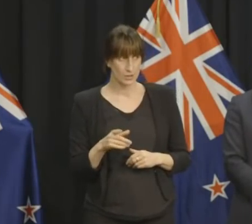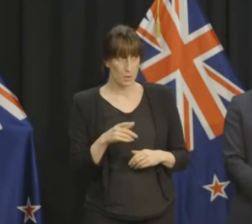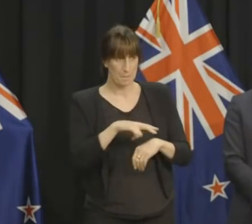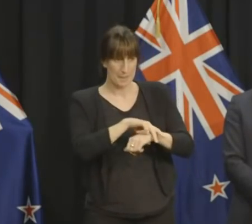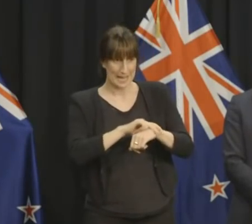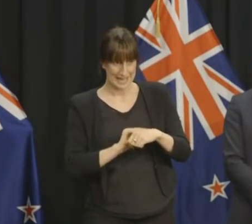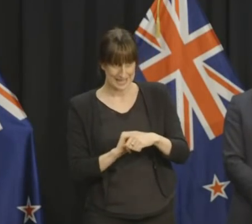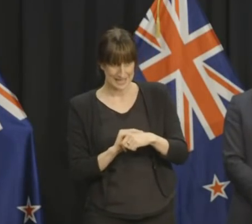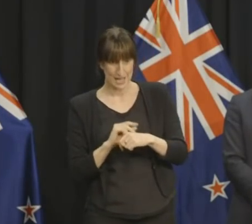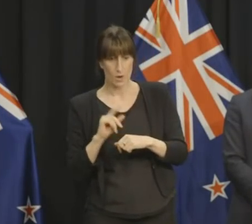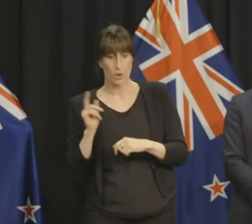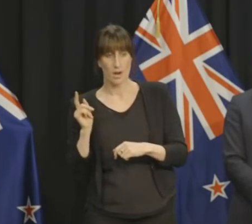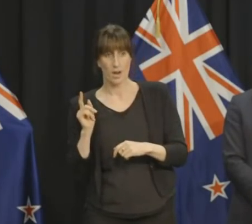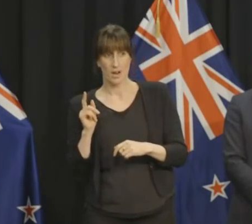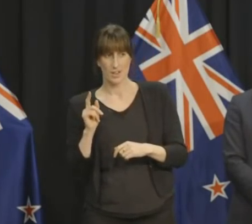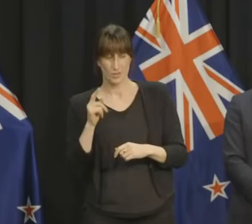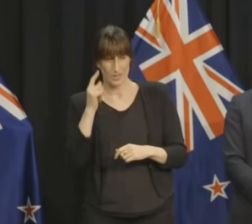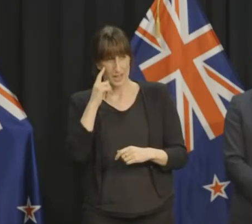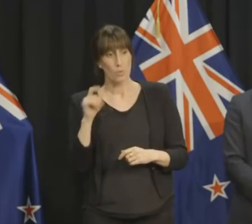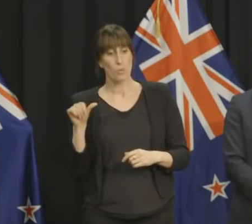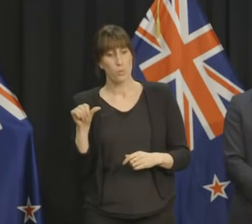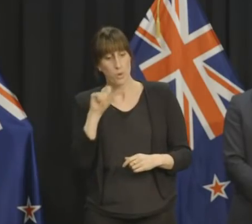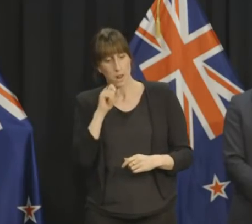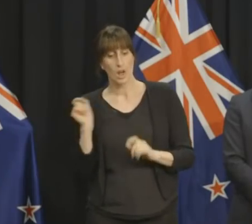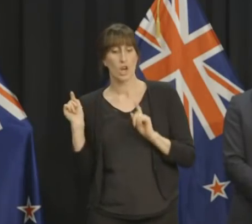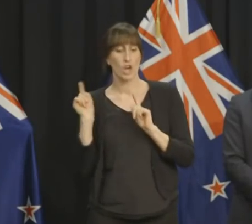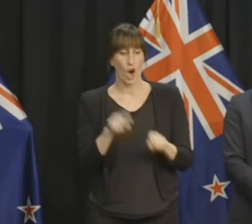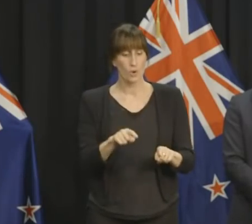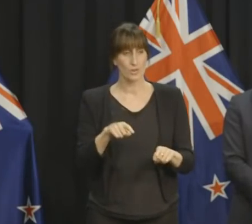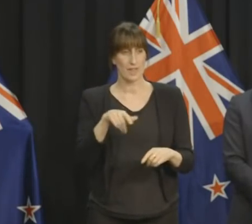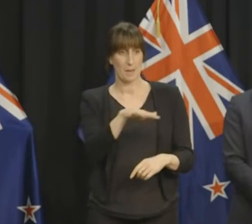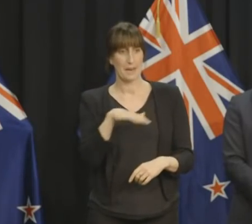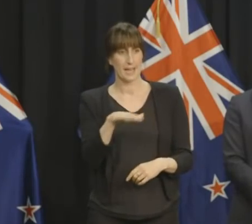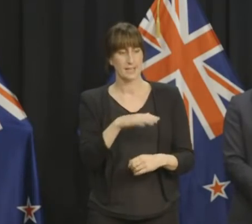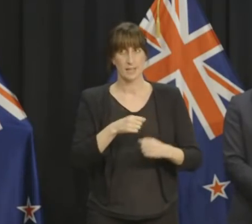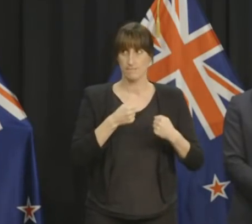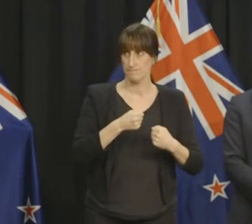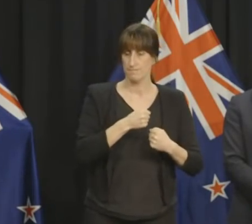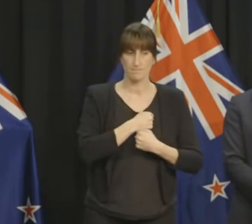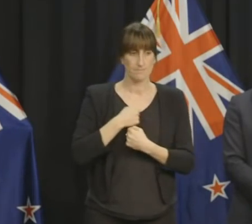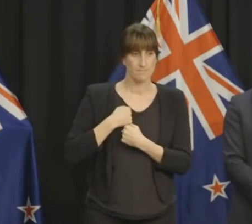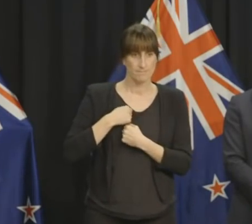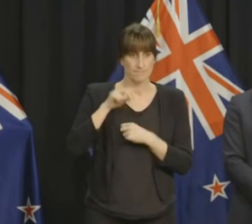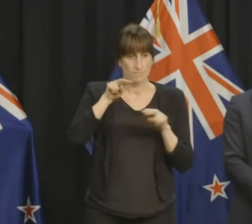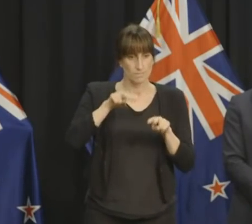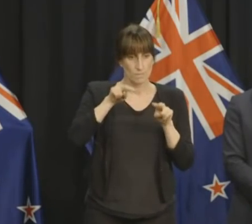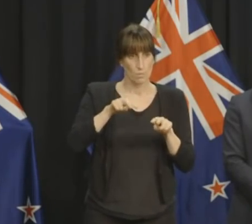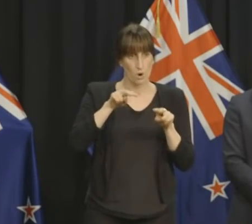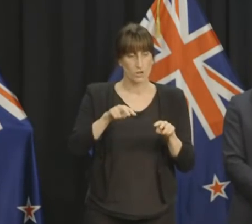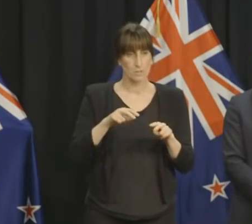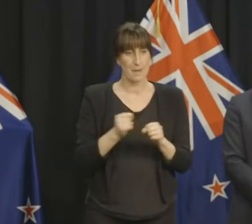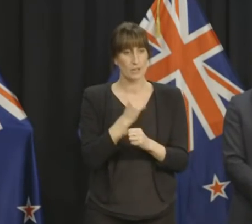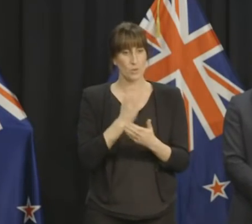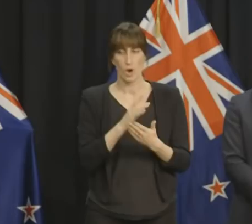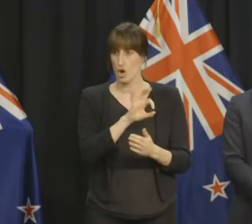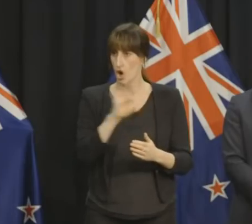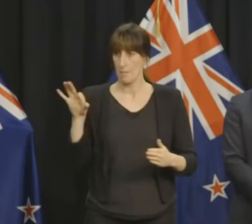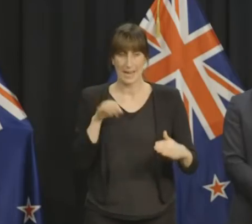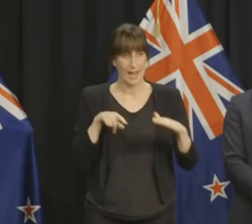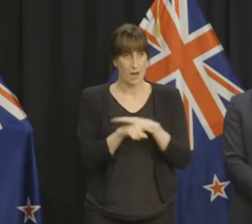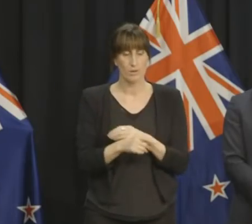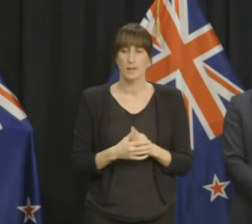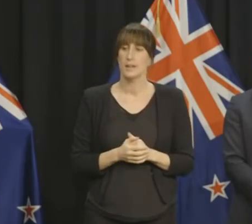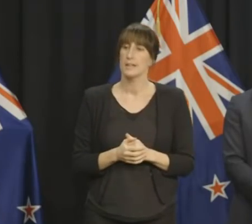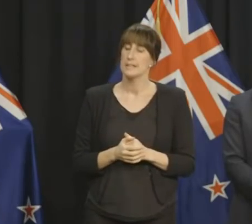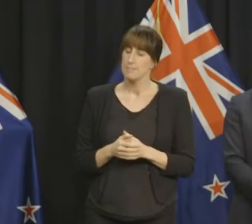areas 24/7 so that they have the power to apprehend anyone who does try to make an escape? We're working with the police to just determine the best approach to